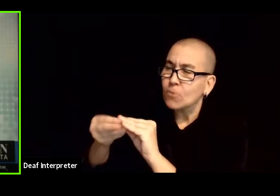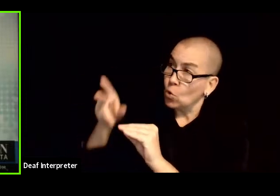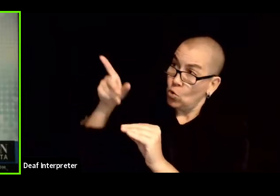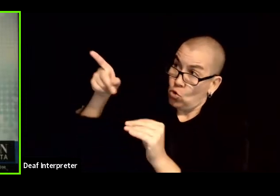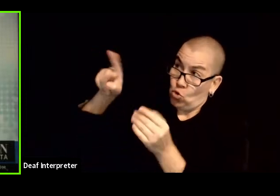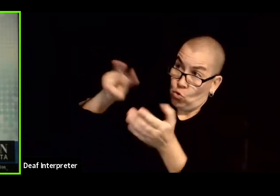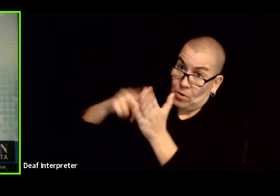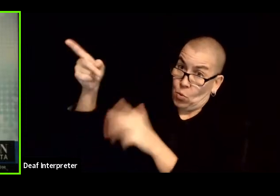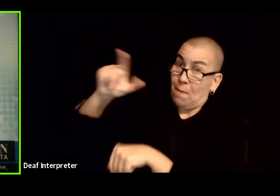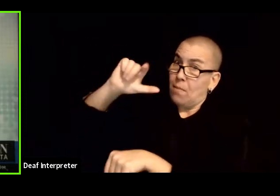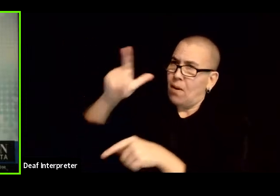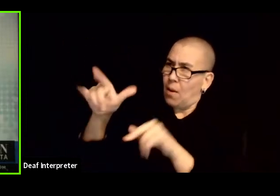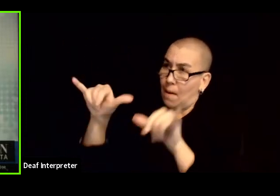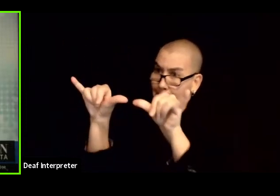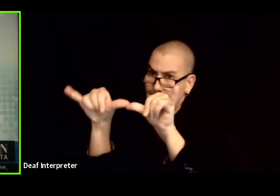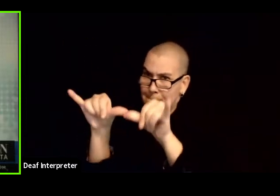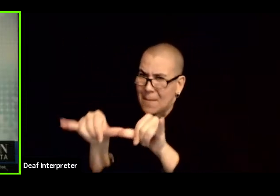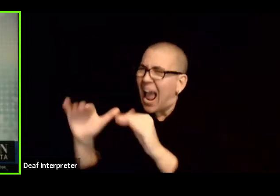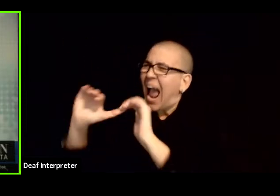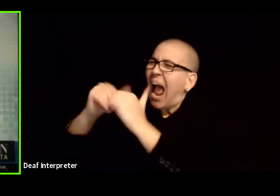at any one given moment in time?